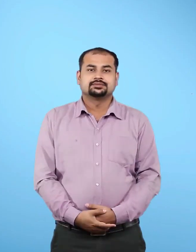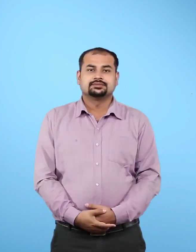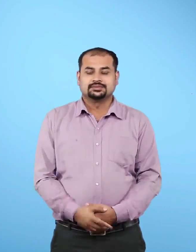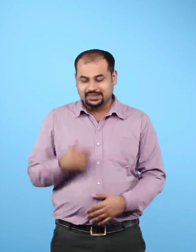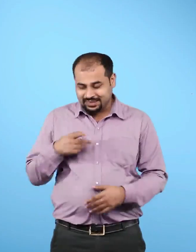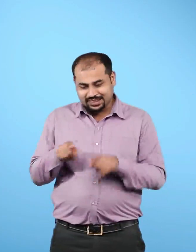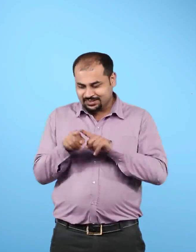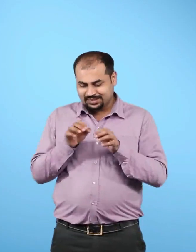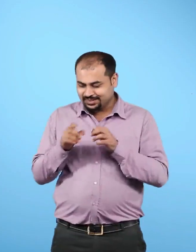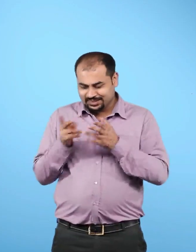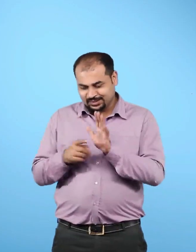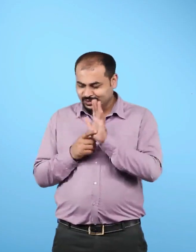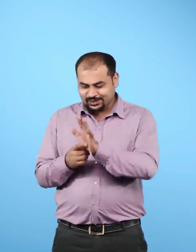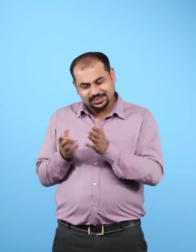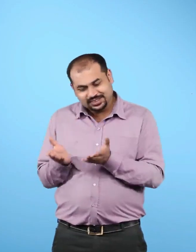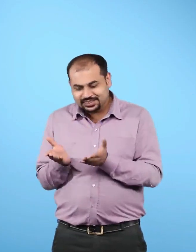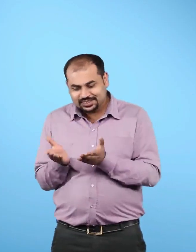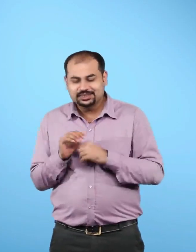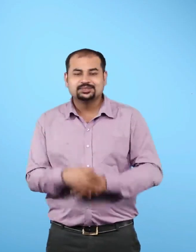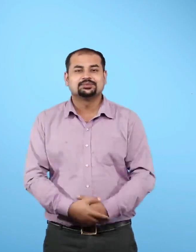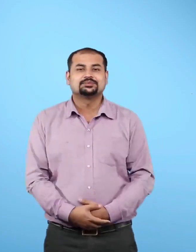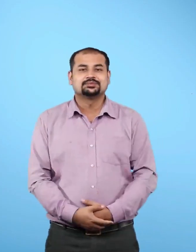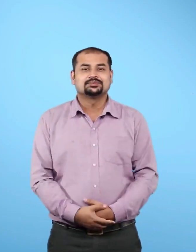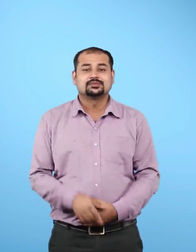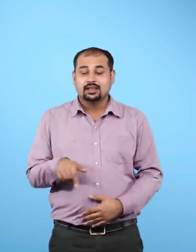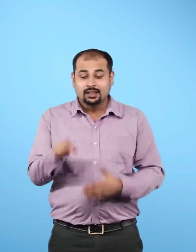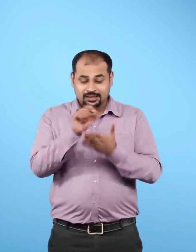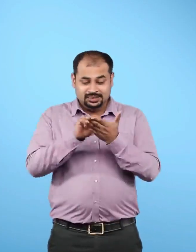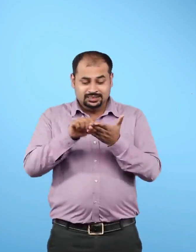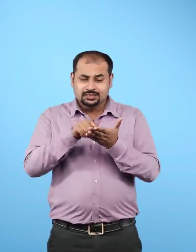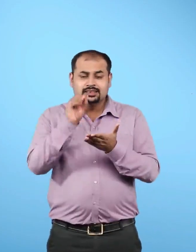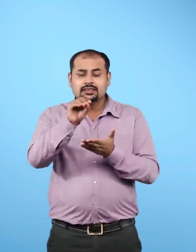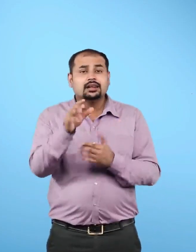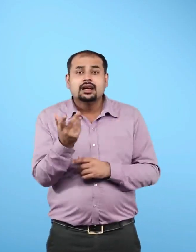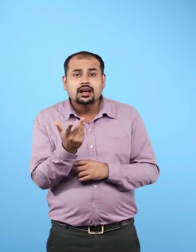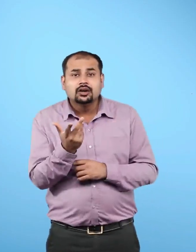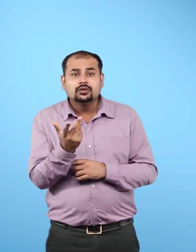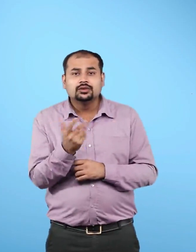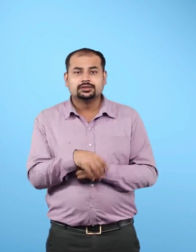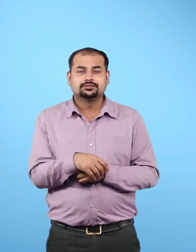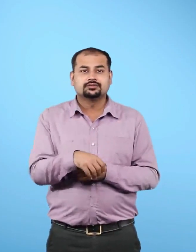So that is why we write 99 paise as rupee